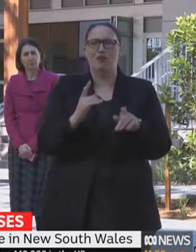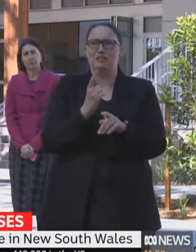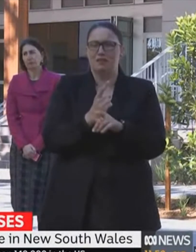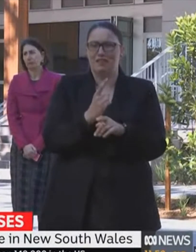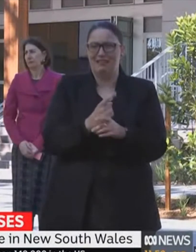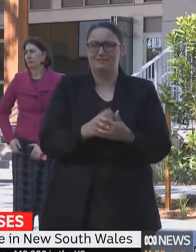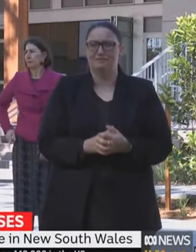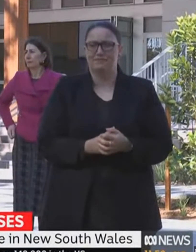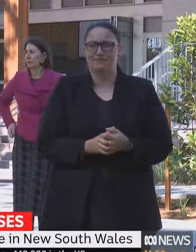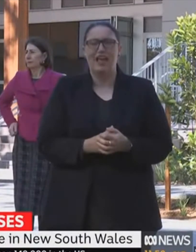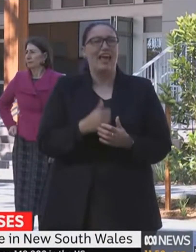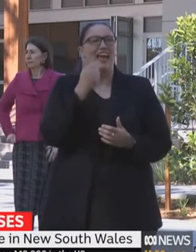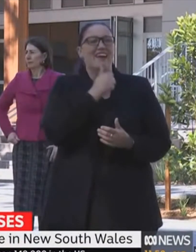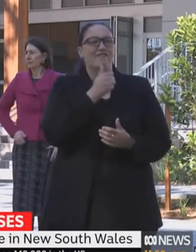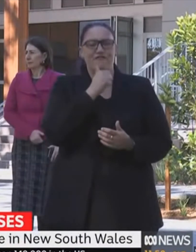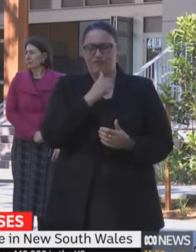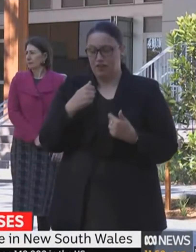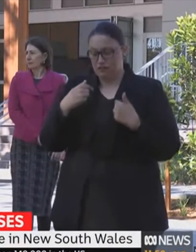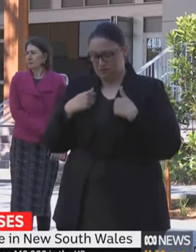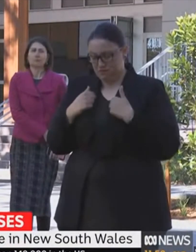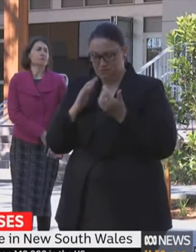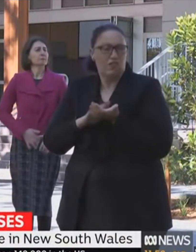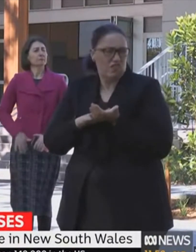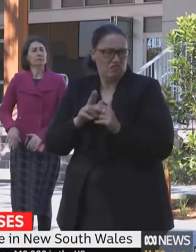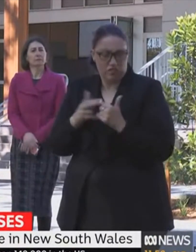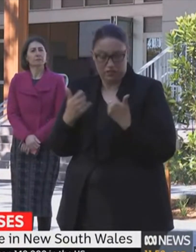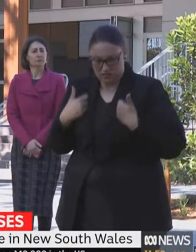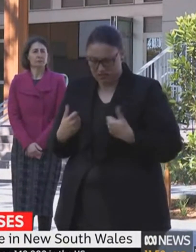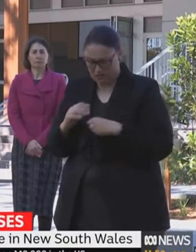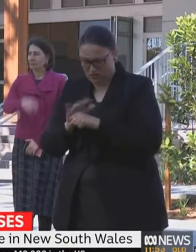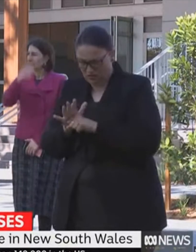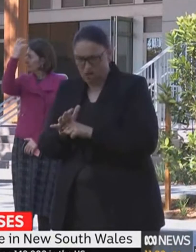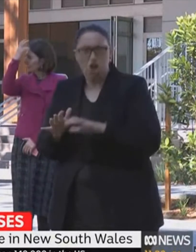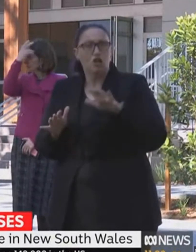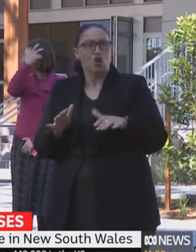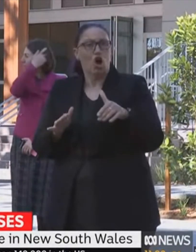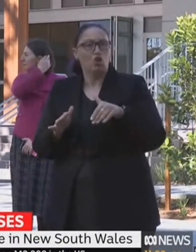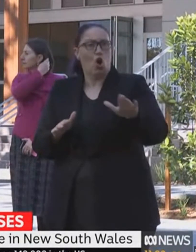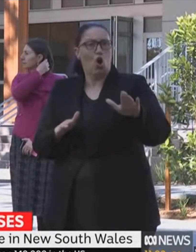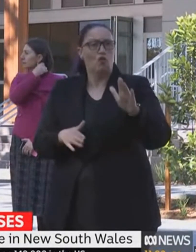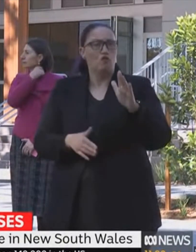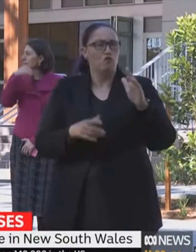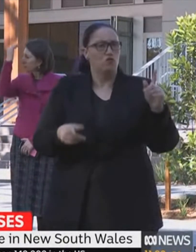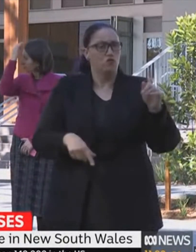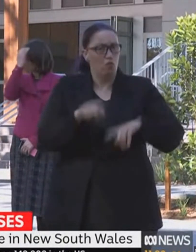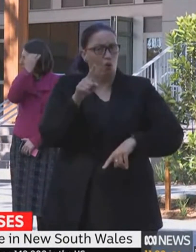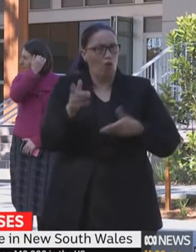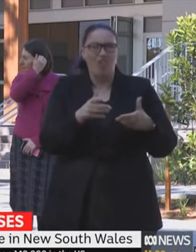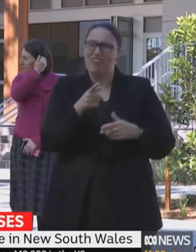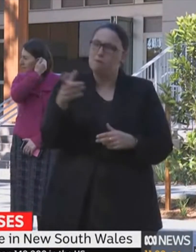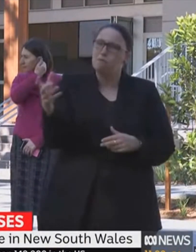if it's a contact of a case or a person with the virus, They are required to